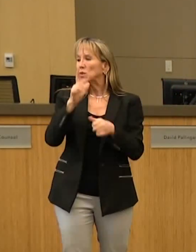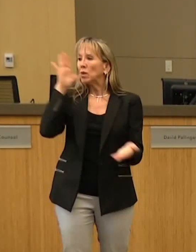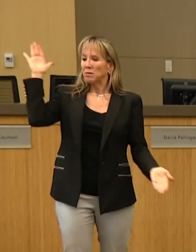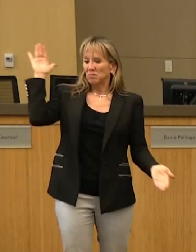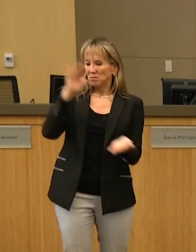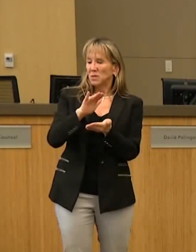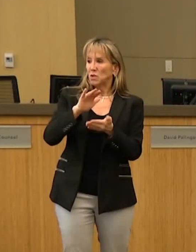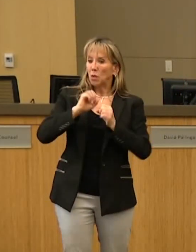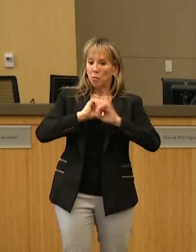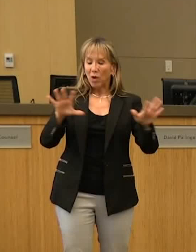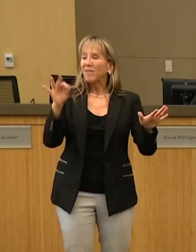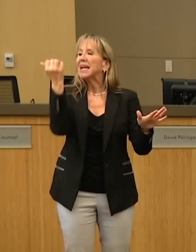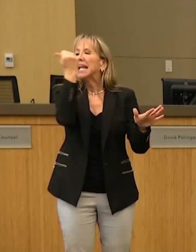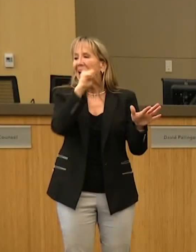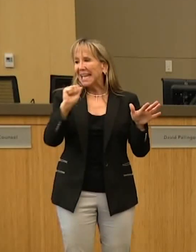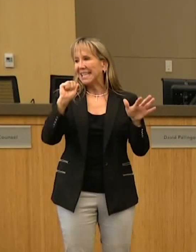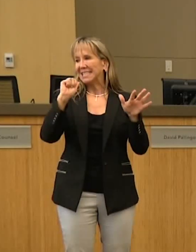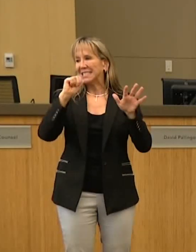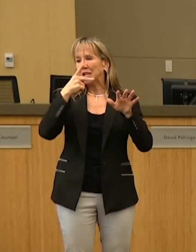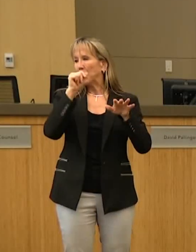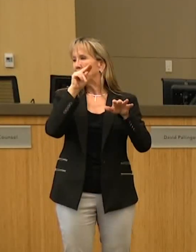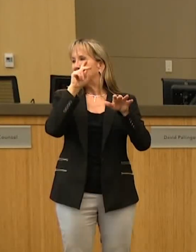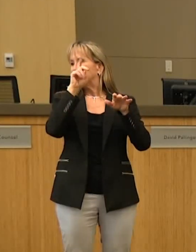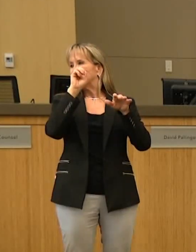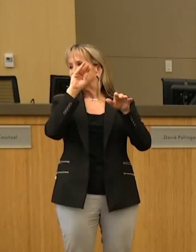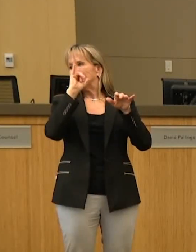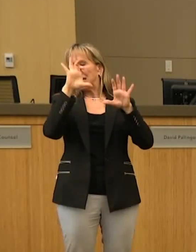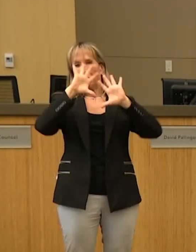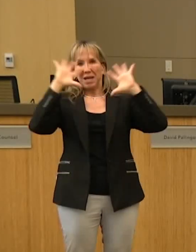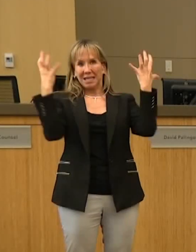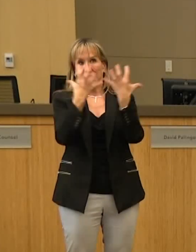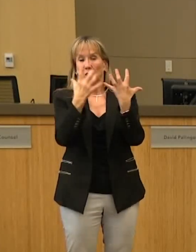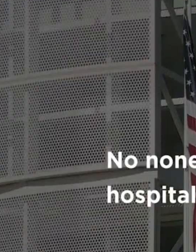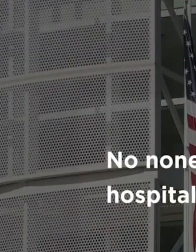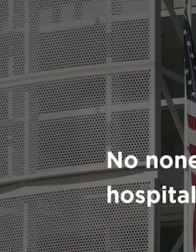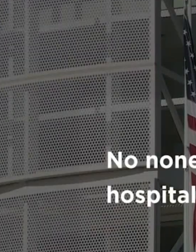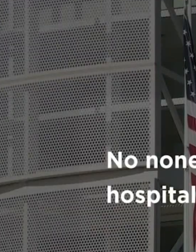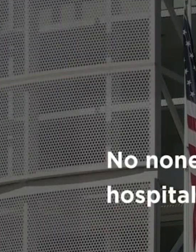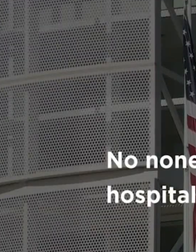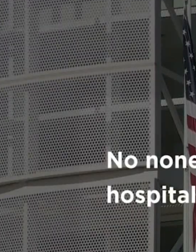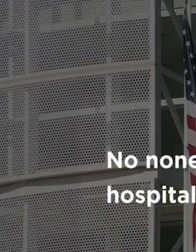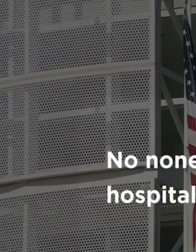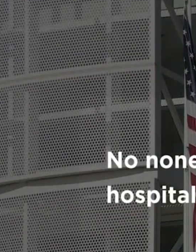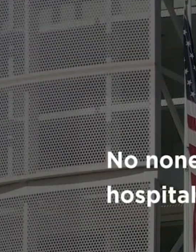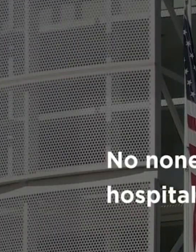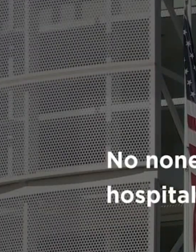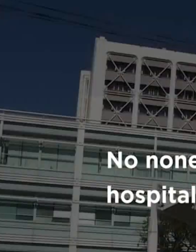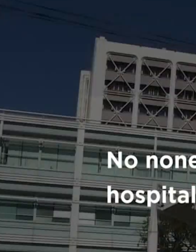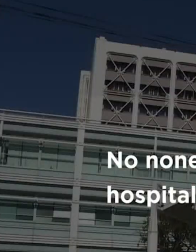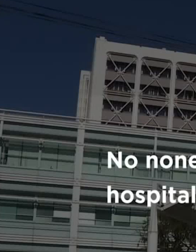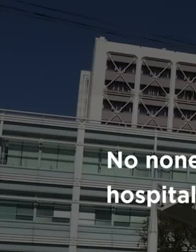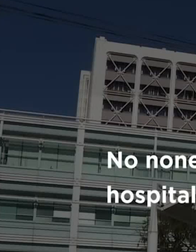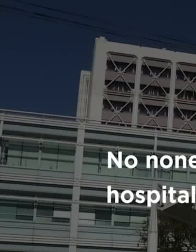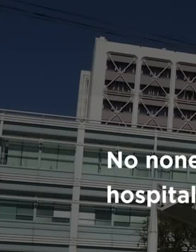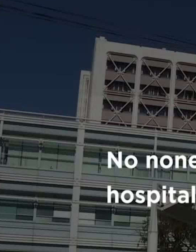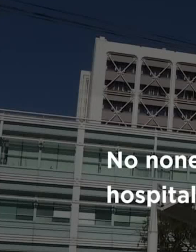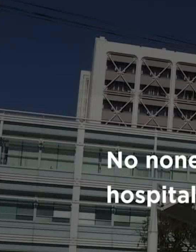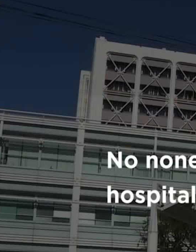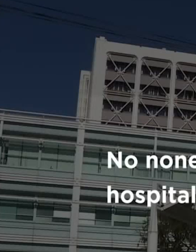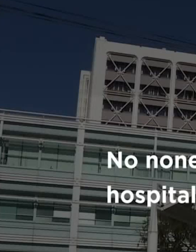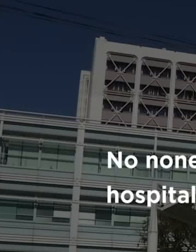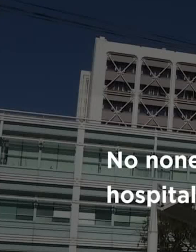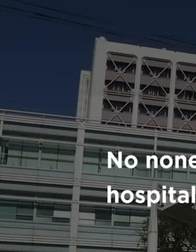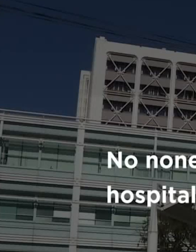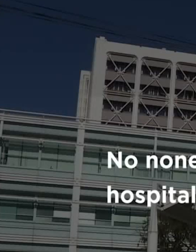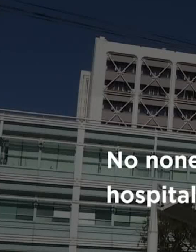of any pandemic. Right now, we are dealing with COVID-19. Non-essential personnel are not allowed to go into